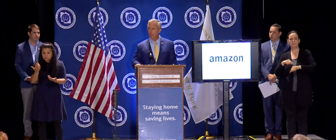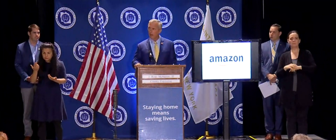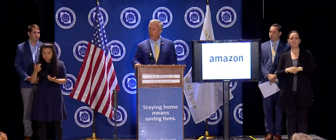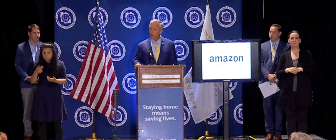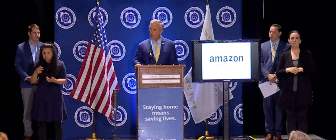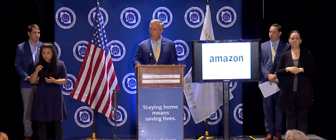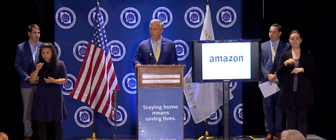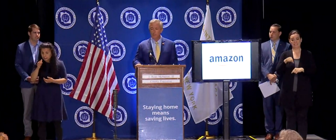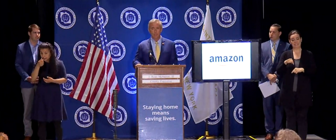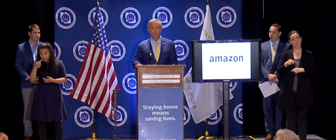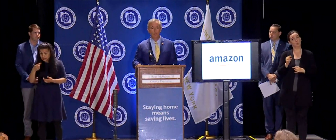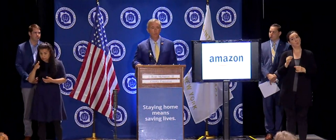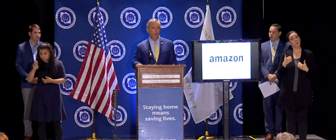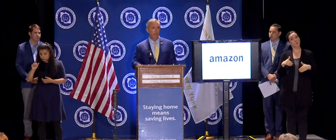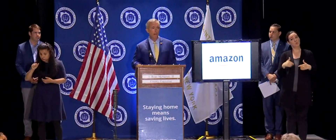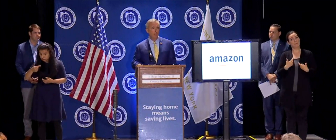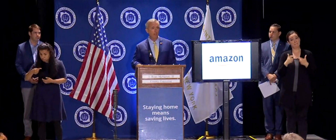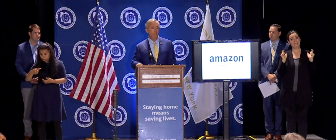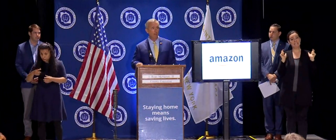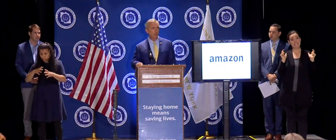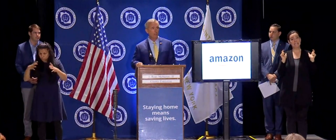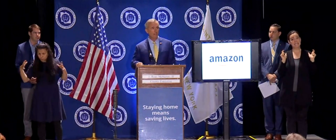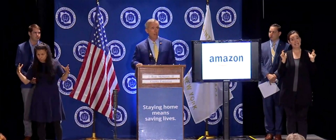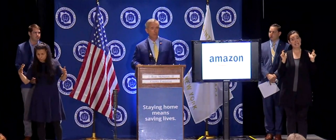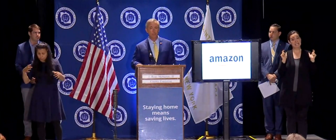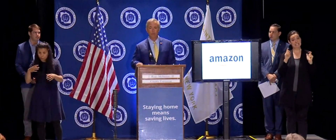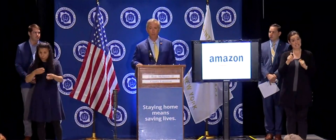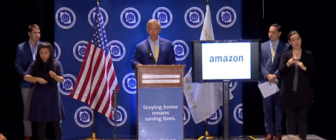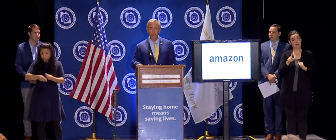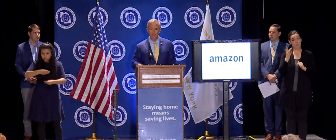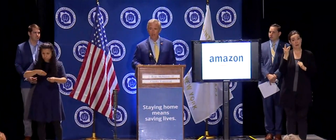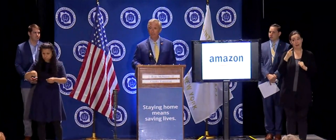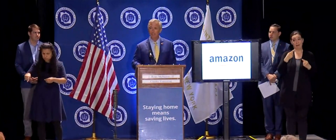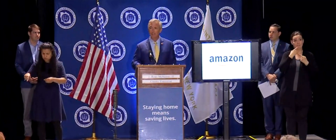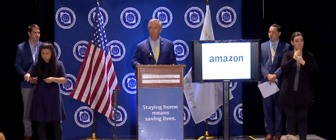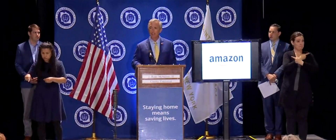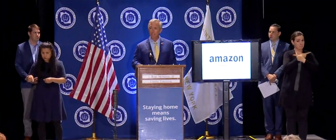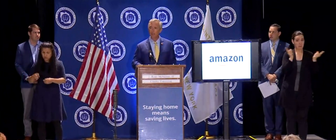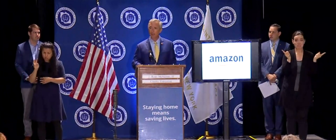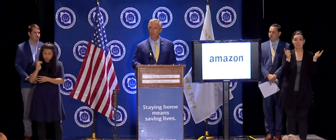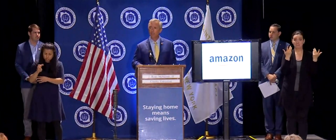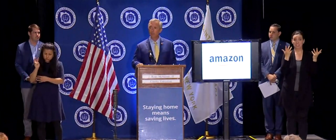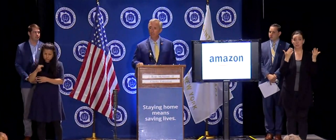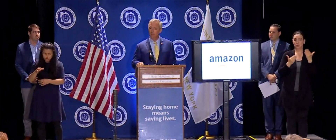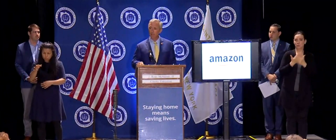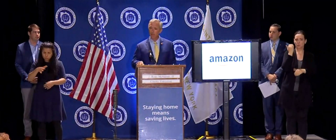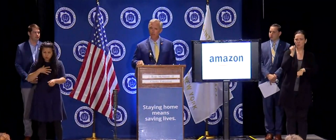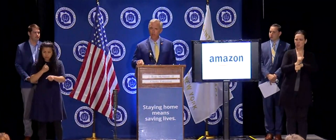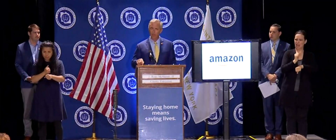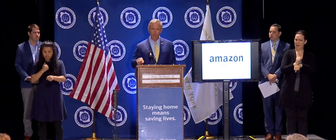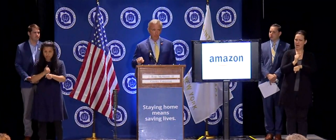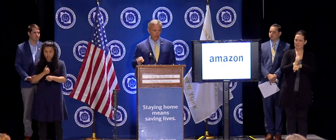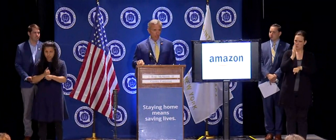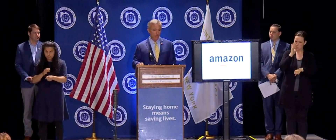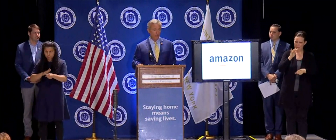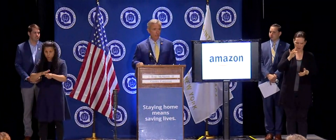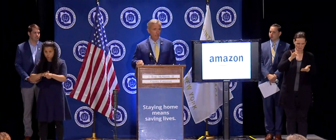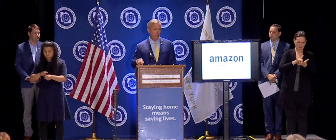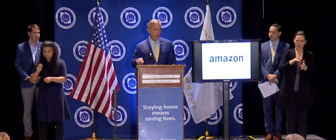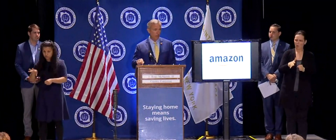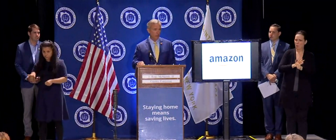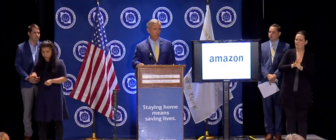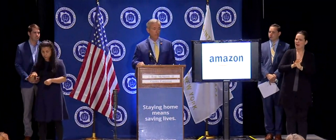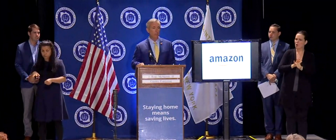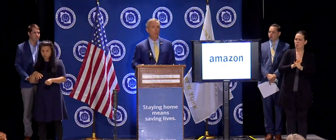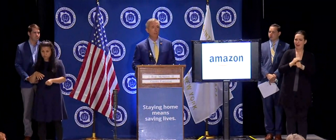not many places in the country right now that are announcing thousands of new jobs. Think about this, in the middle of a crisis